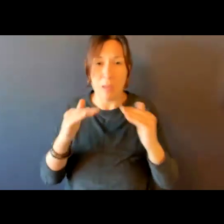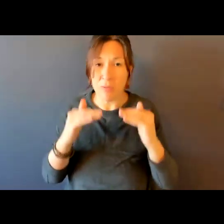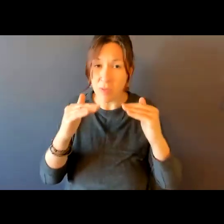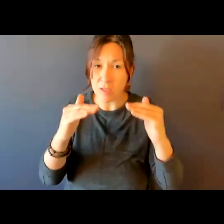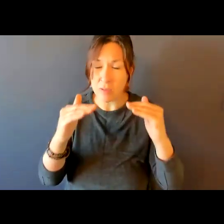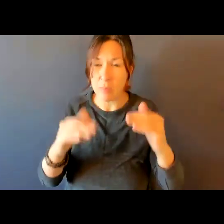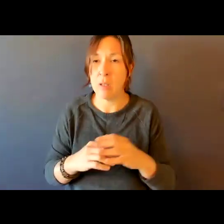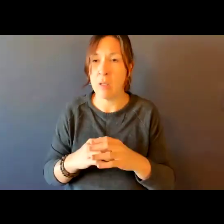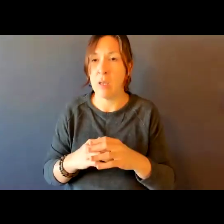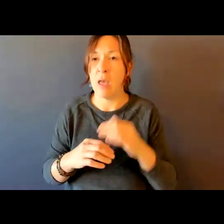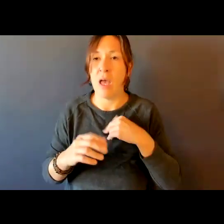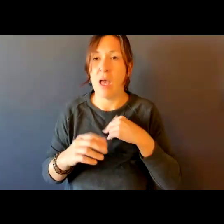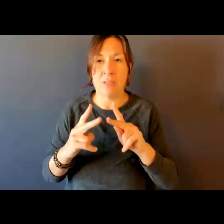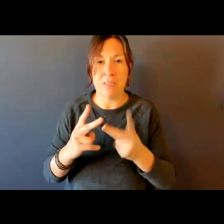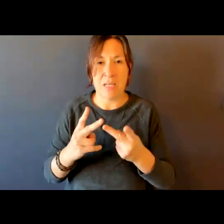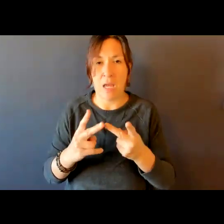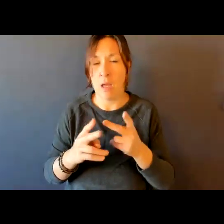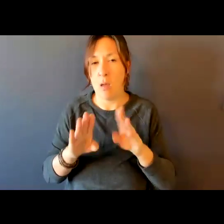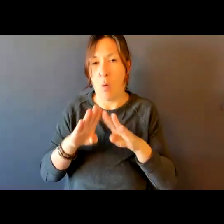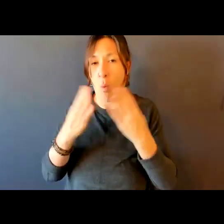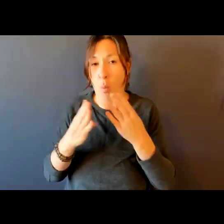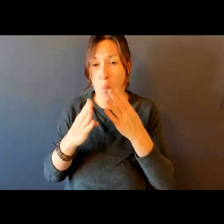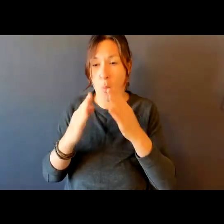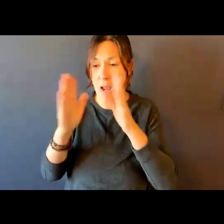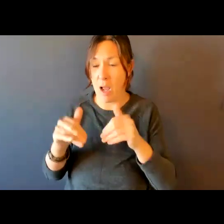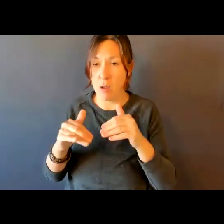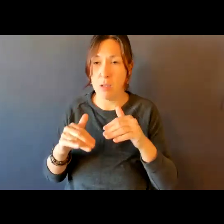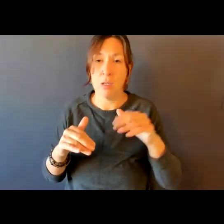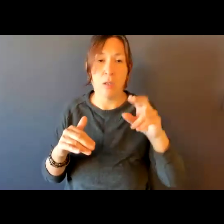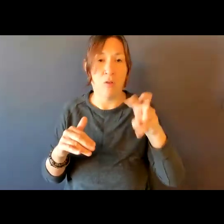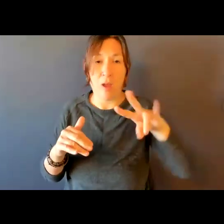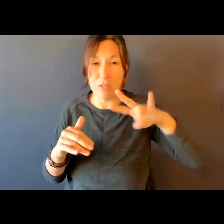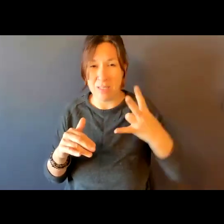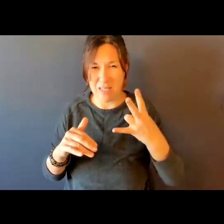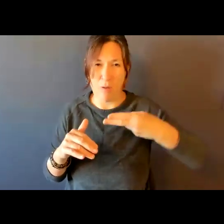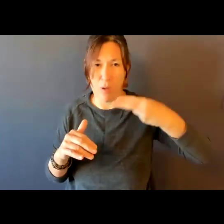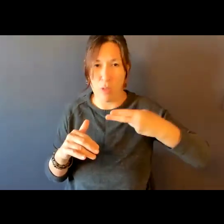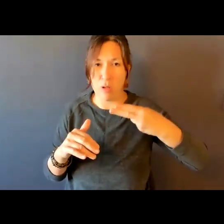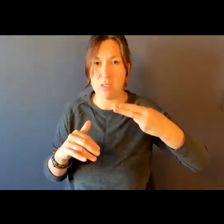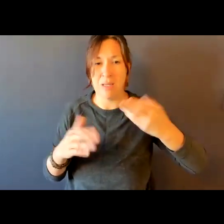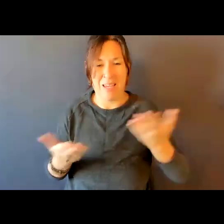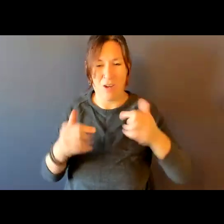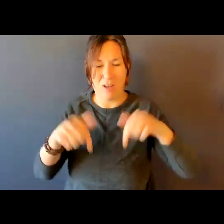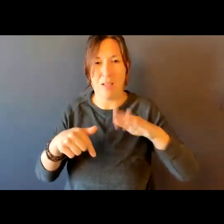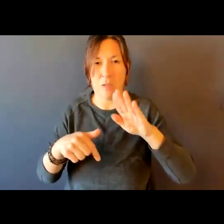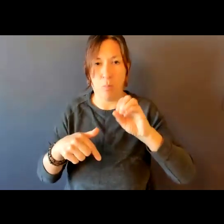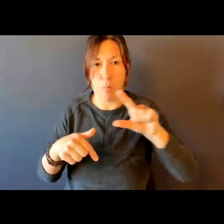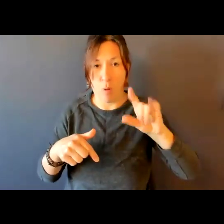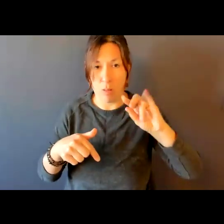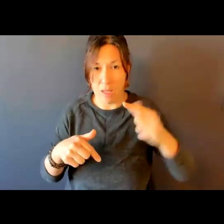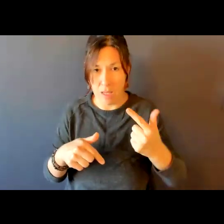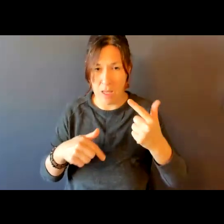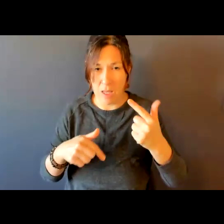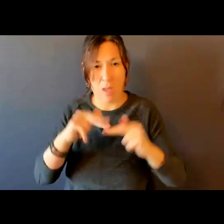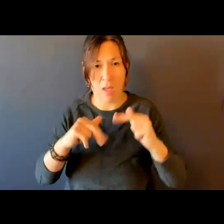second annual open house on Thursday, November 7th, right here on the first and second floors of the bowling building from